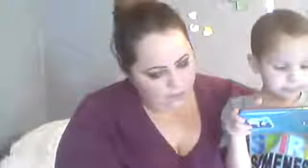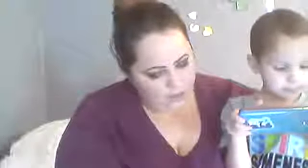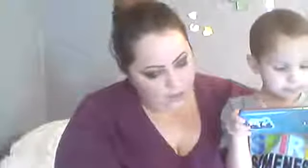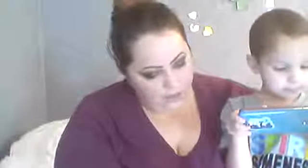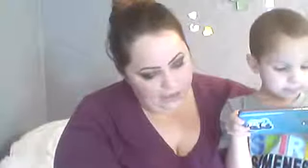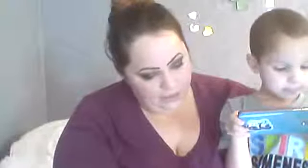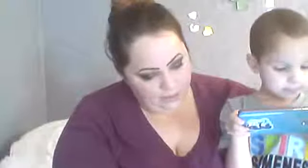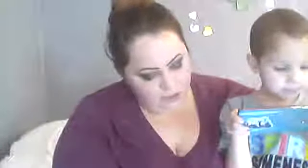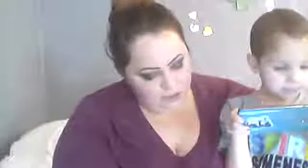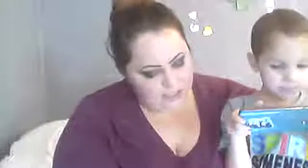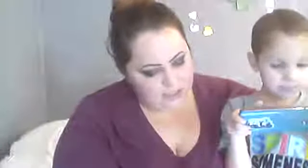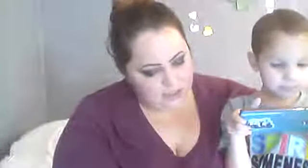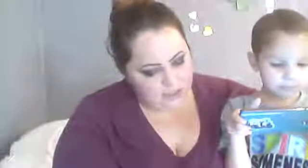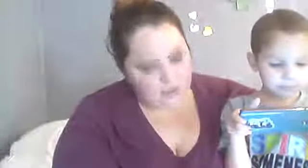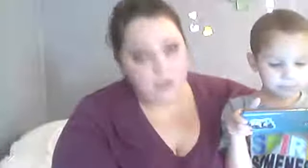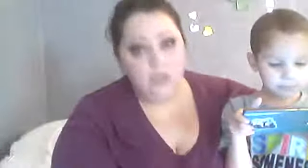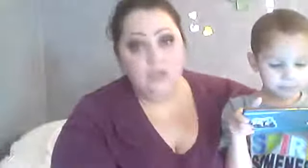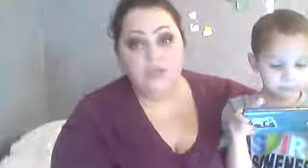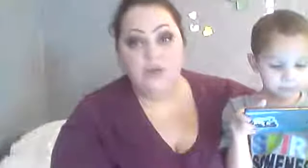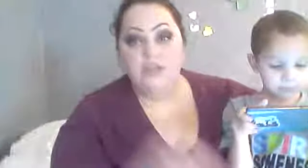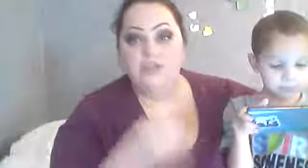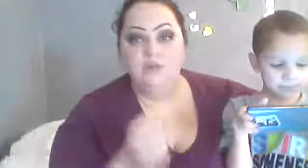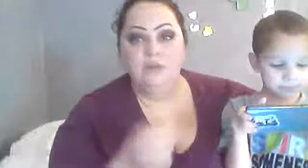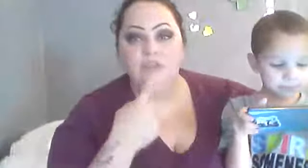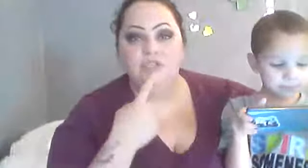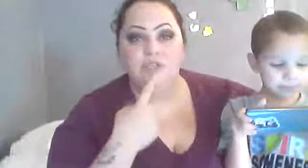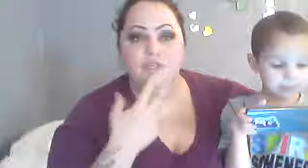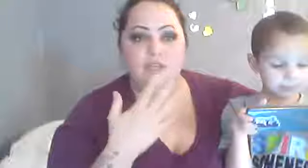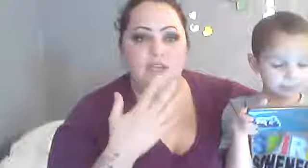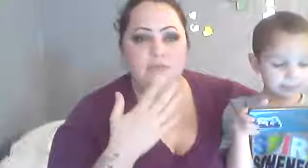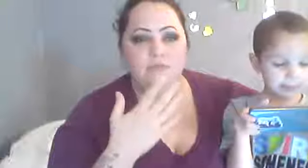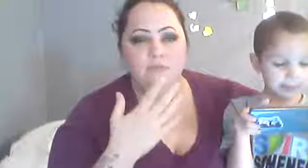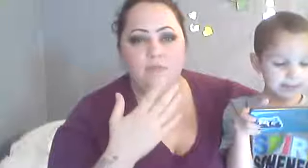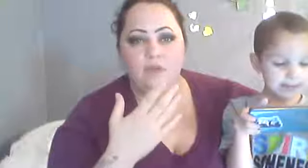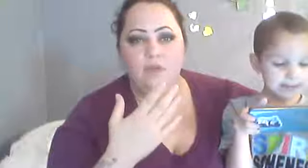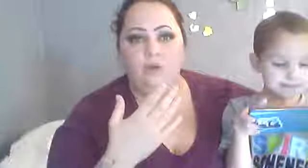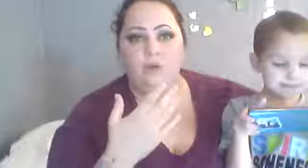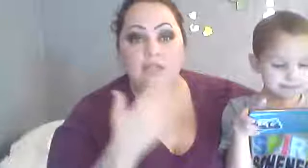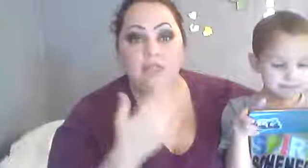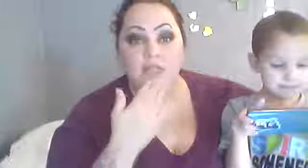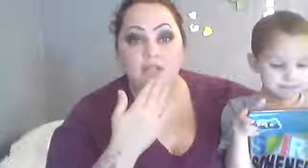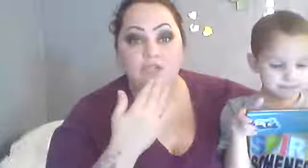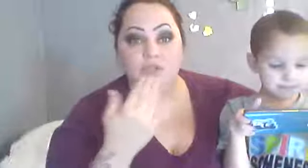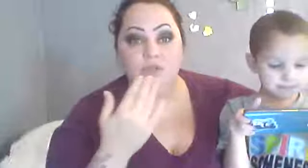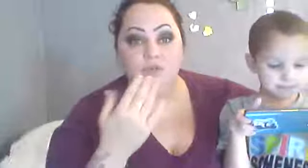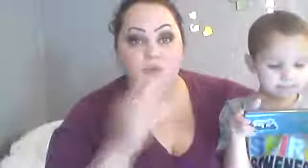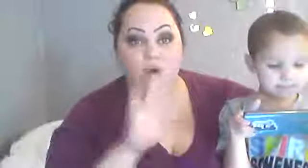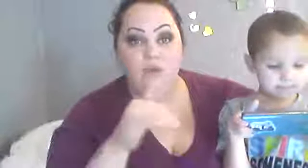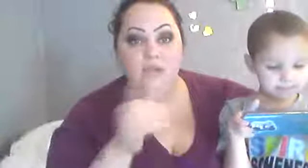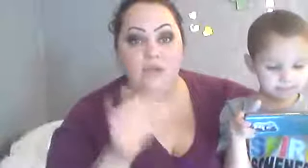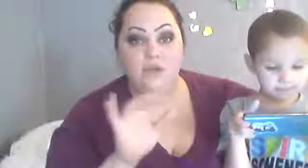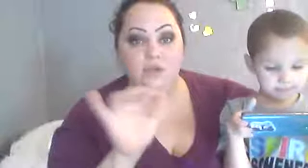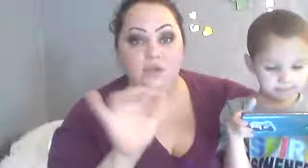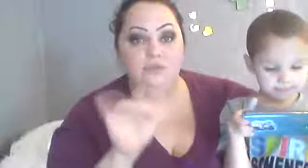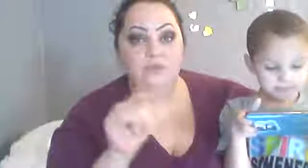So I am new to this. So I just want to make sure that, you know, I say thanks to all the other